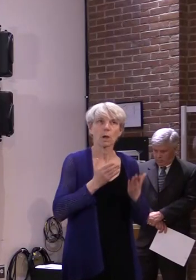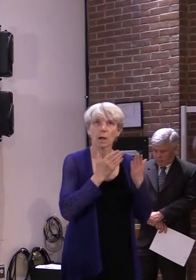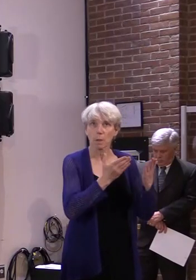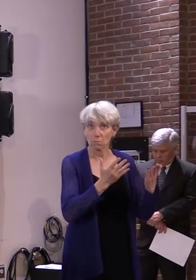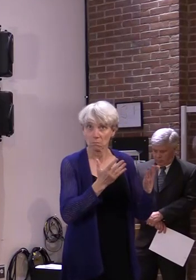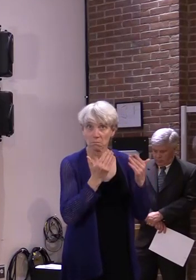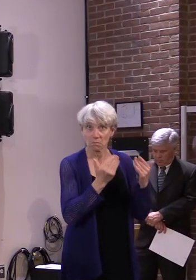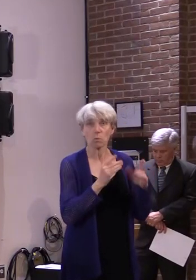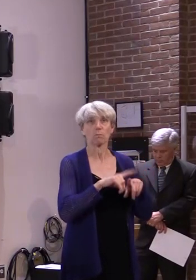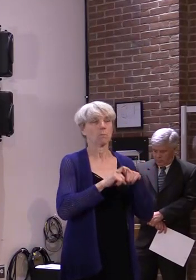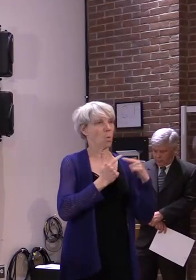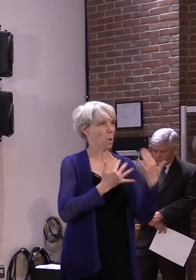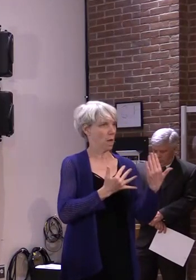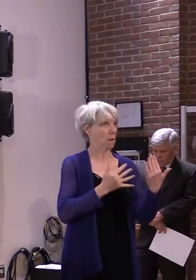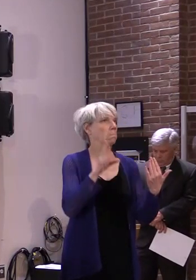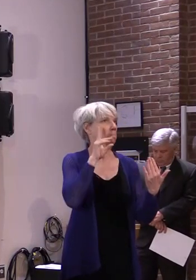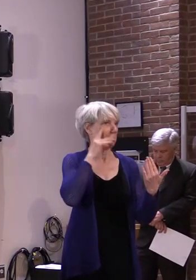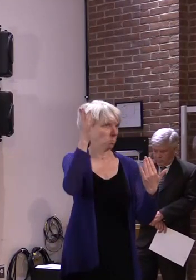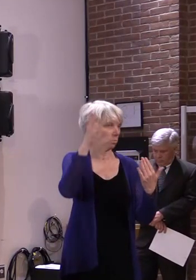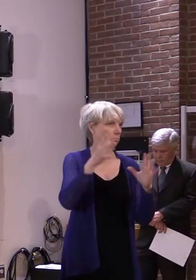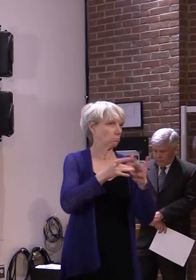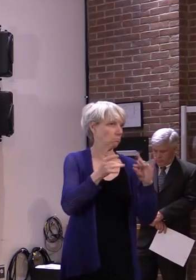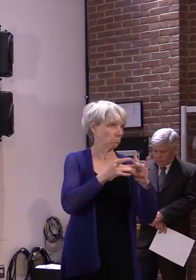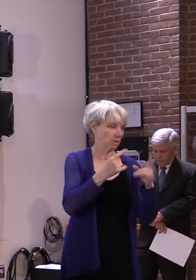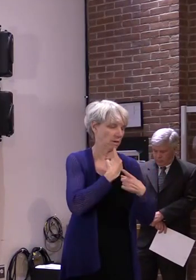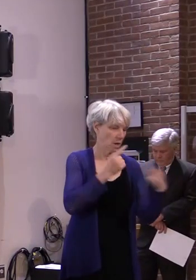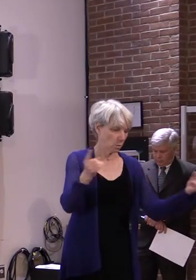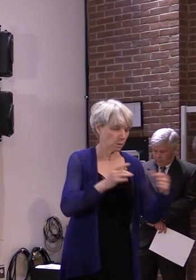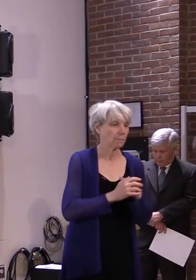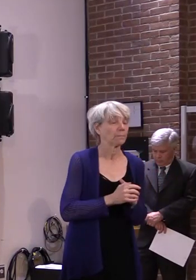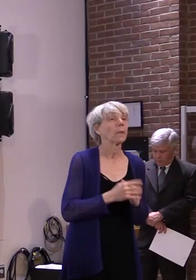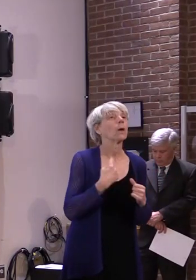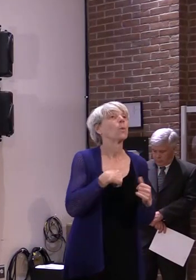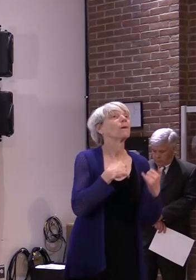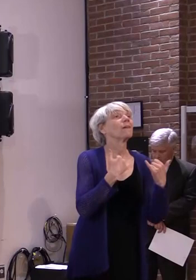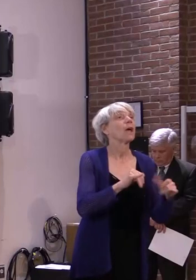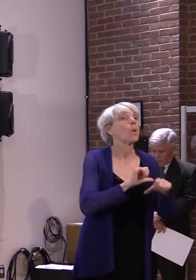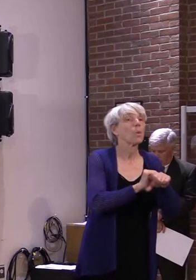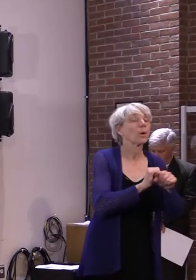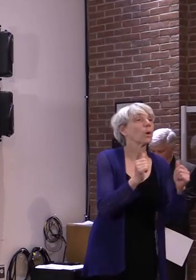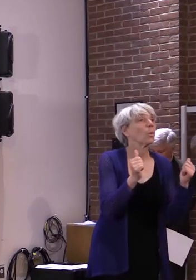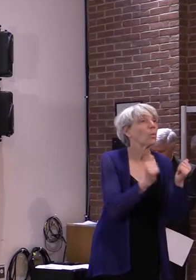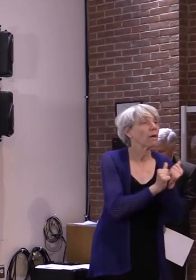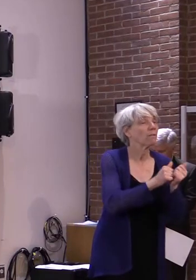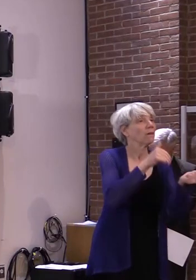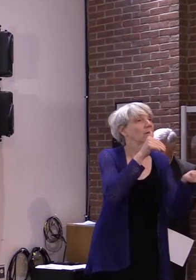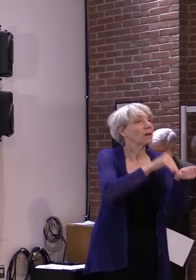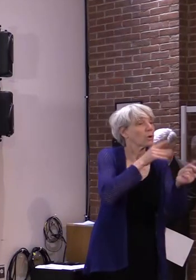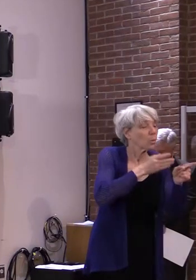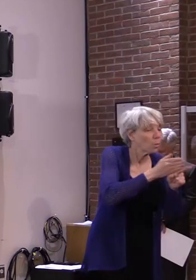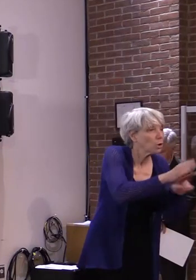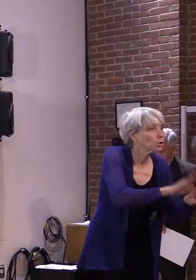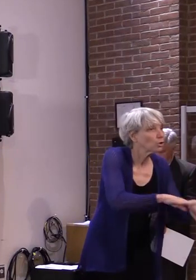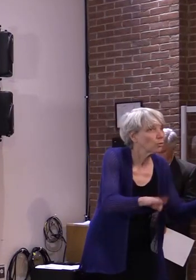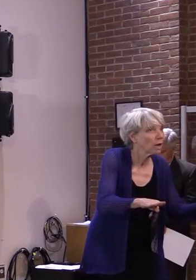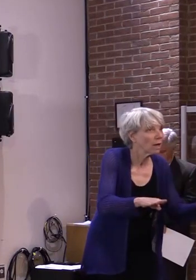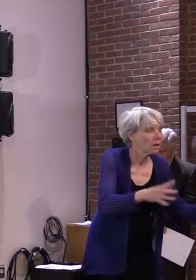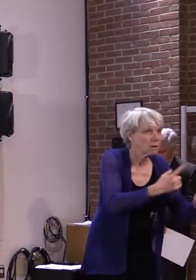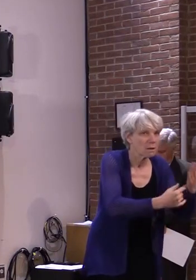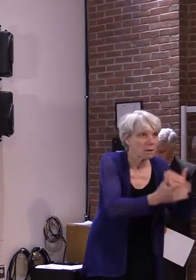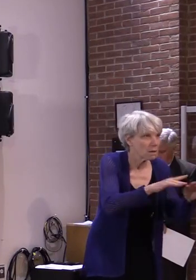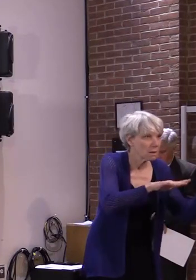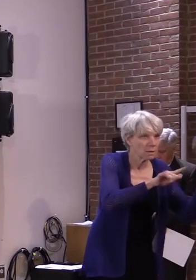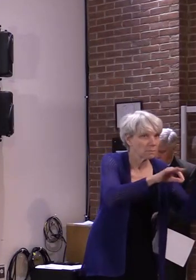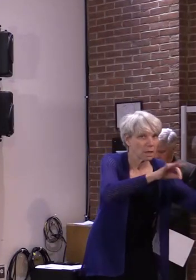closely. We're already working with our pediatric providers and other partners to plan for when that time will